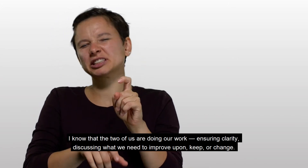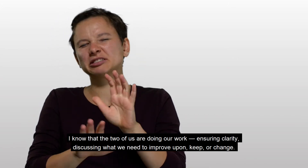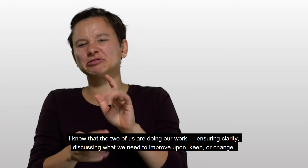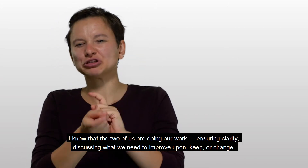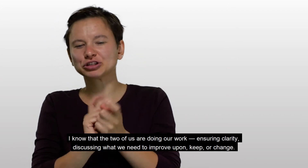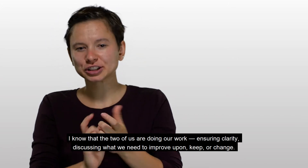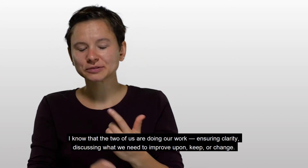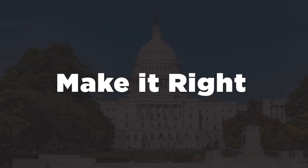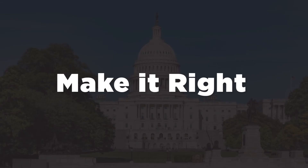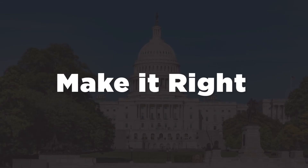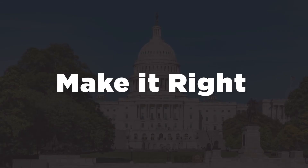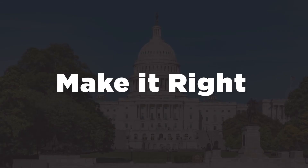keep, or change.